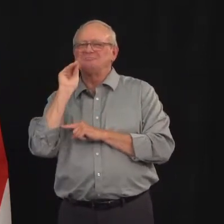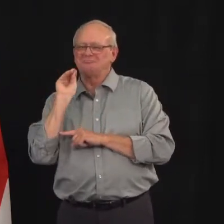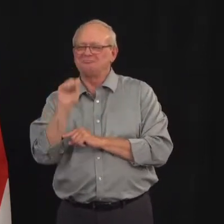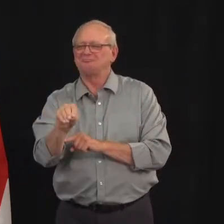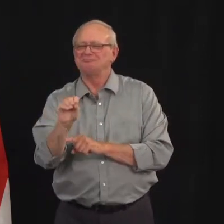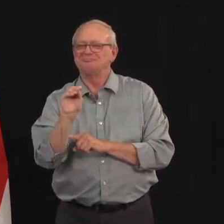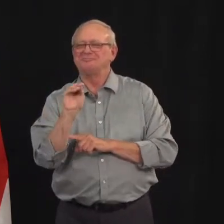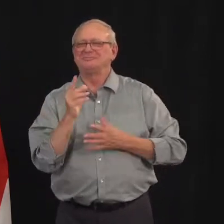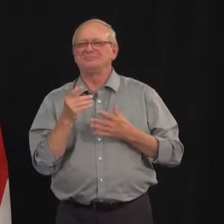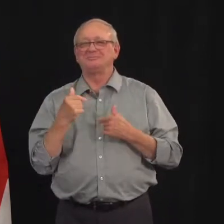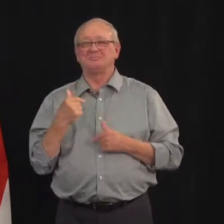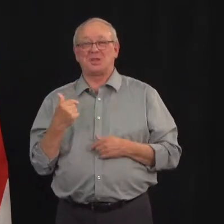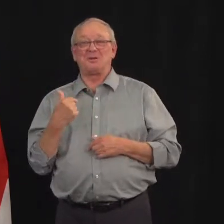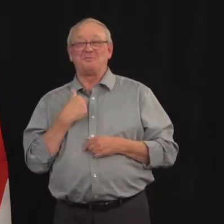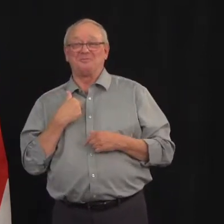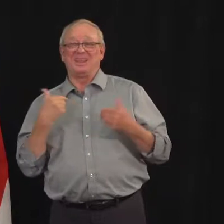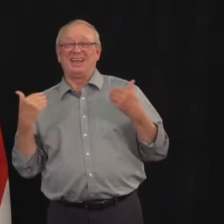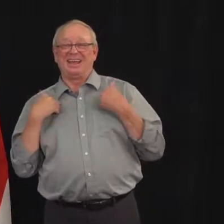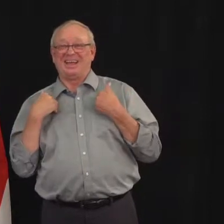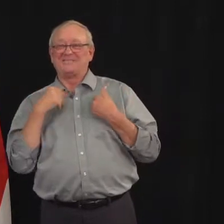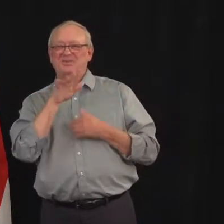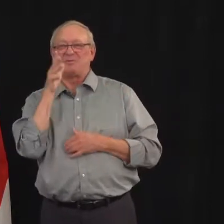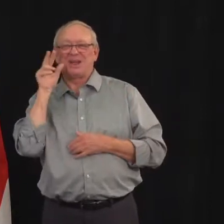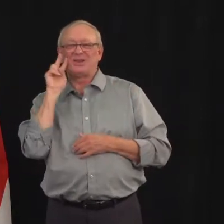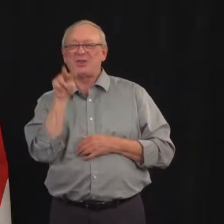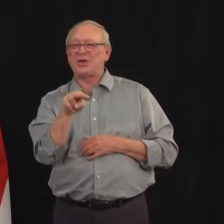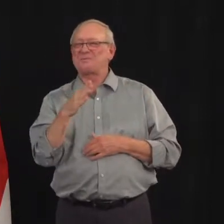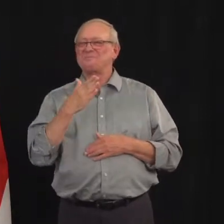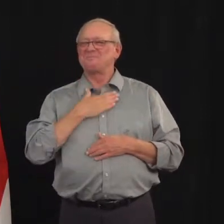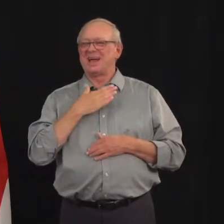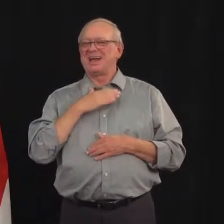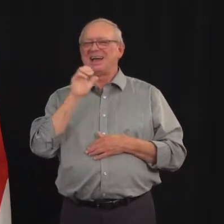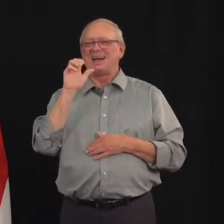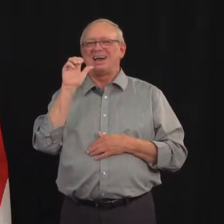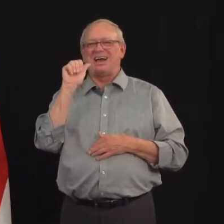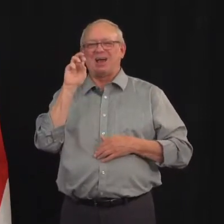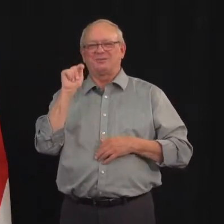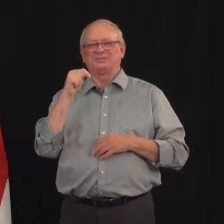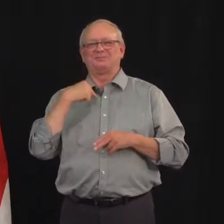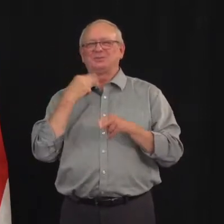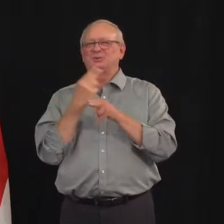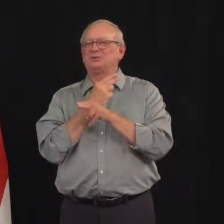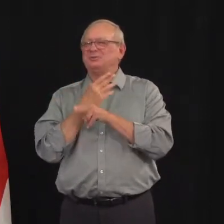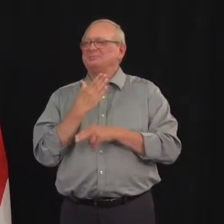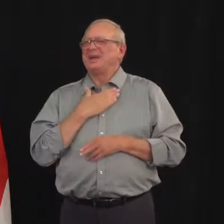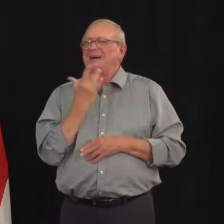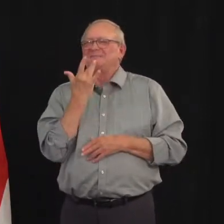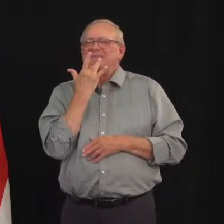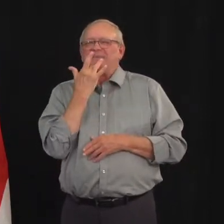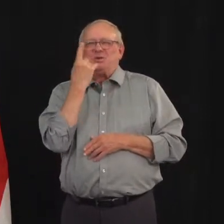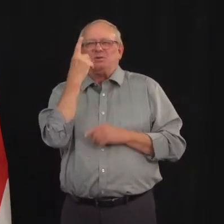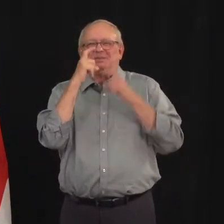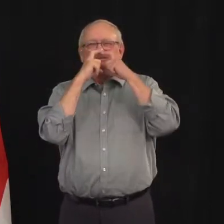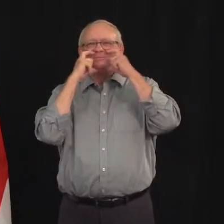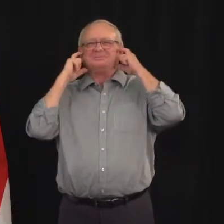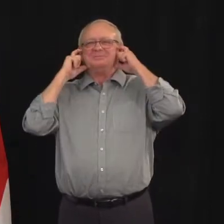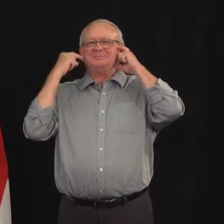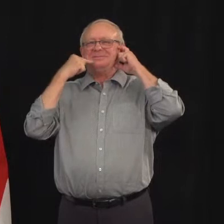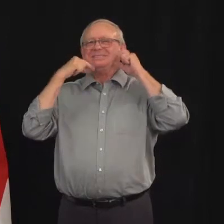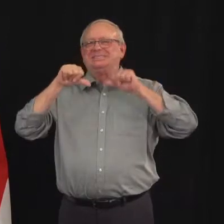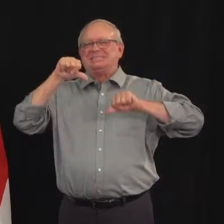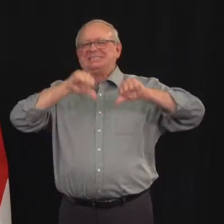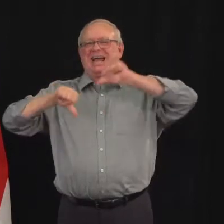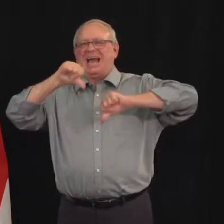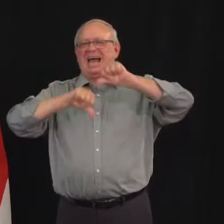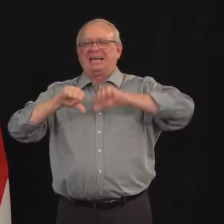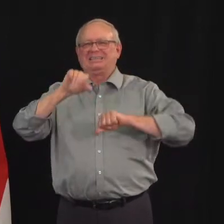account, you can see a picture of me wearing my favorite mask, one with the periodic table on it. While COVID-19 may be causing changes